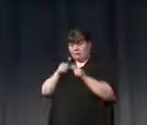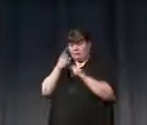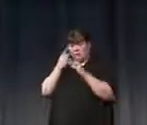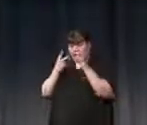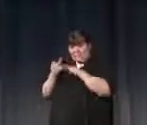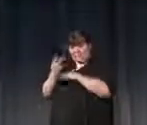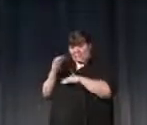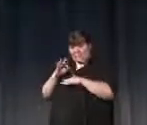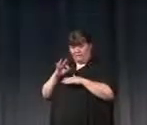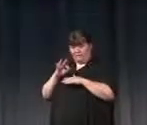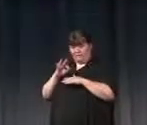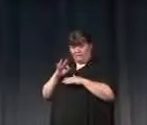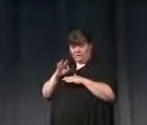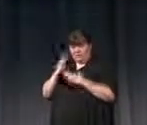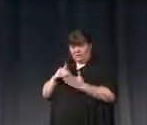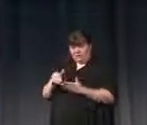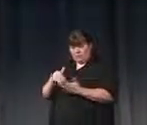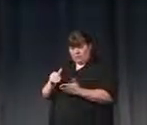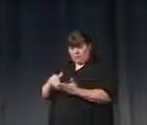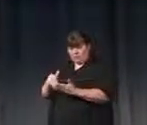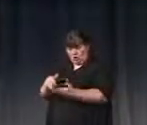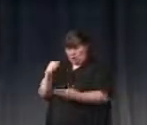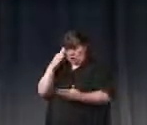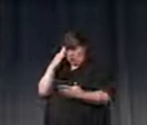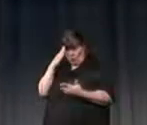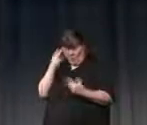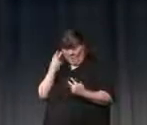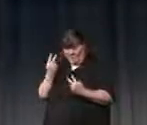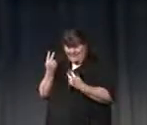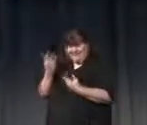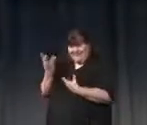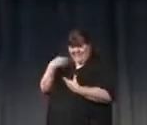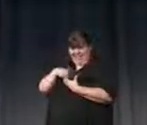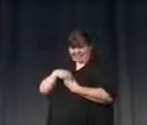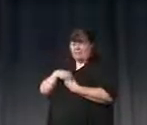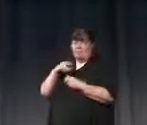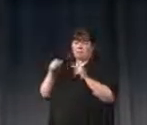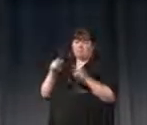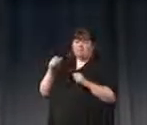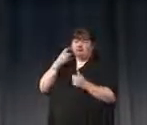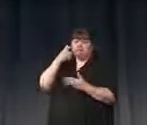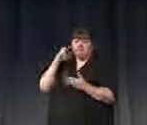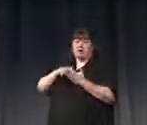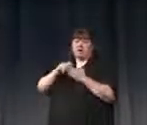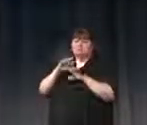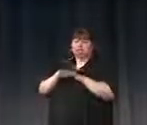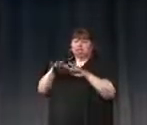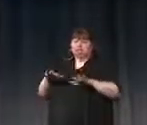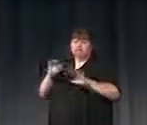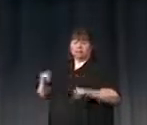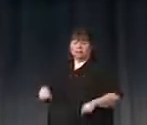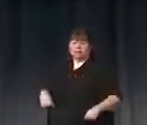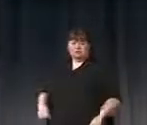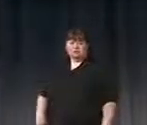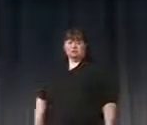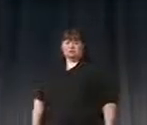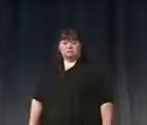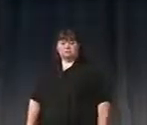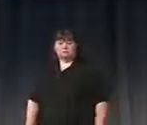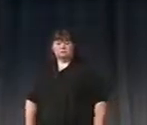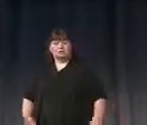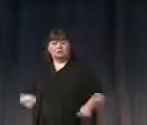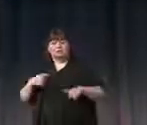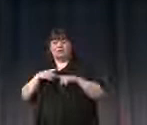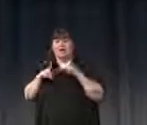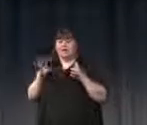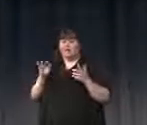if the reverberation is faithful to the properties of real-world reverberation, people ought to be able to do that task. But you might expect that they would be worse